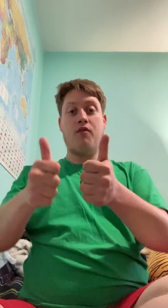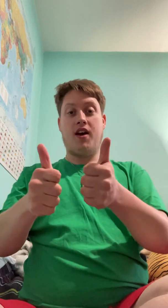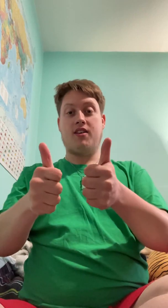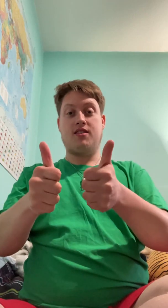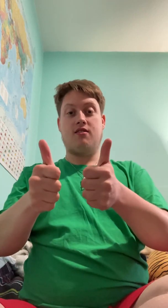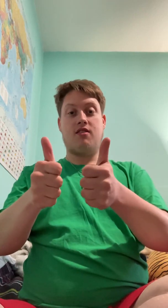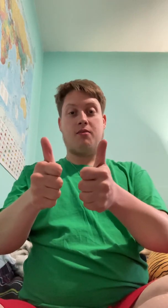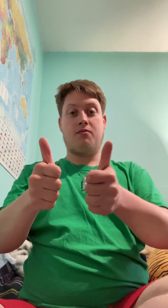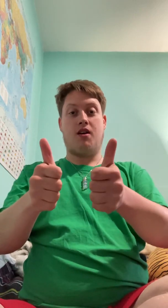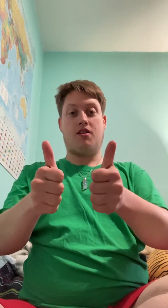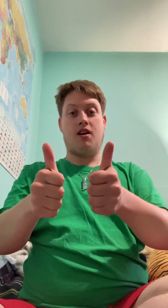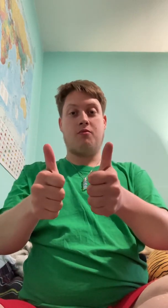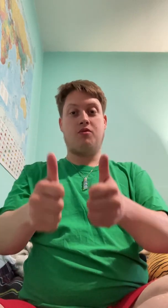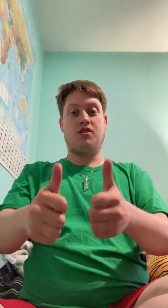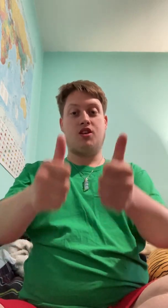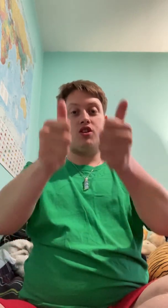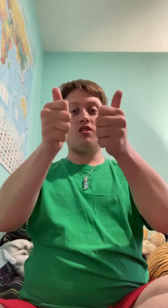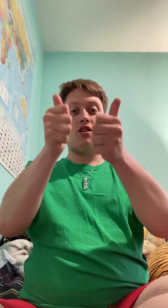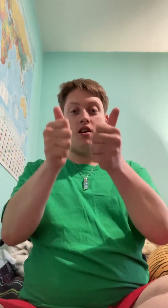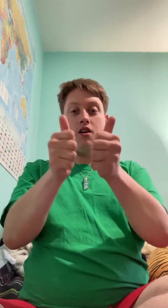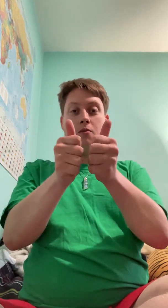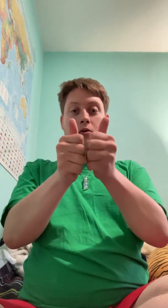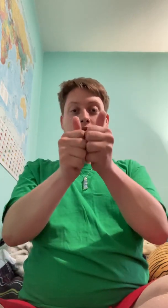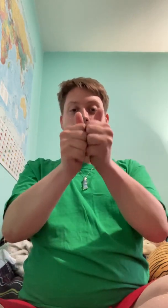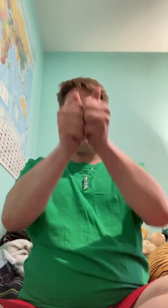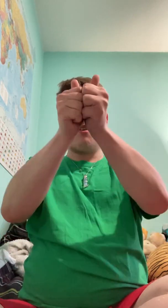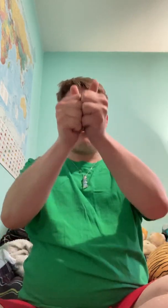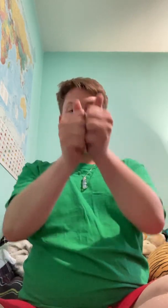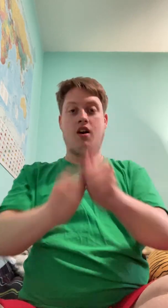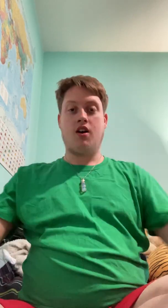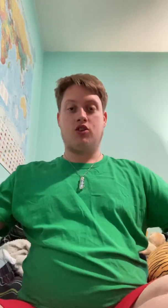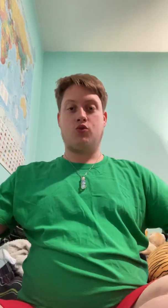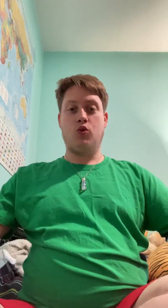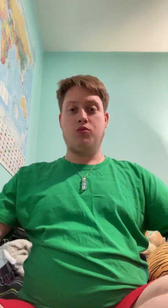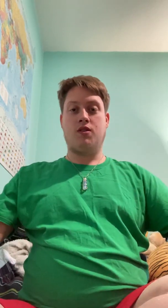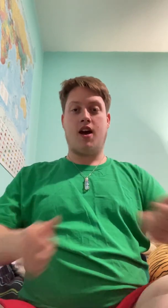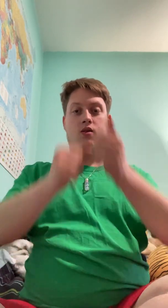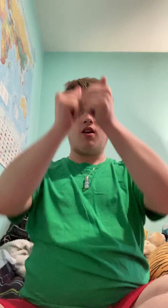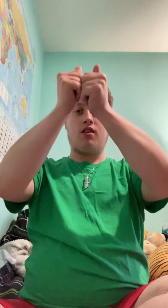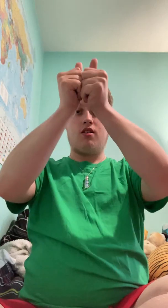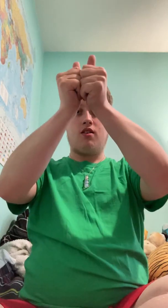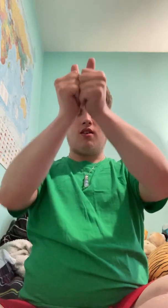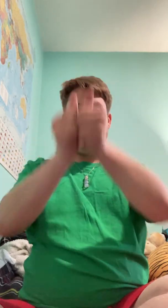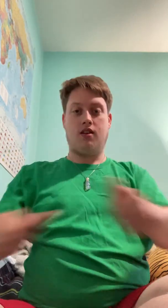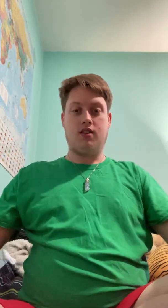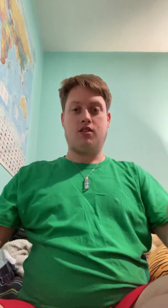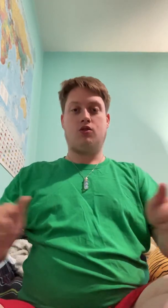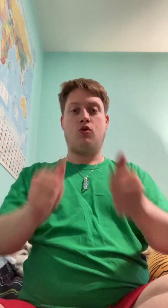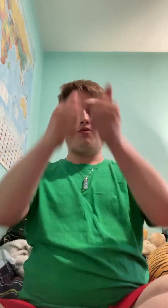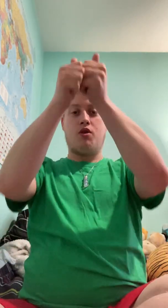your hands in the thumb up position, put them together, swoop down like in this sort of